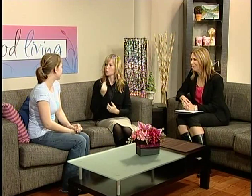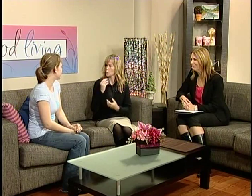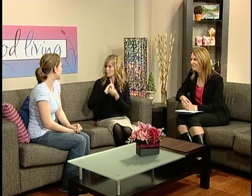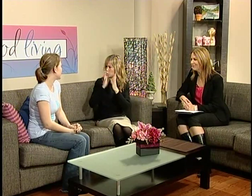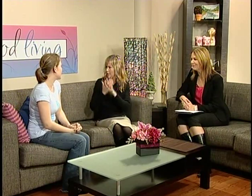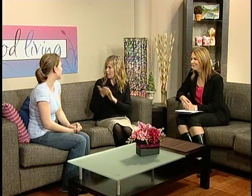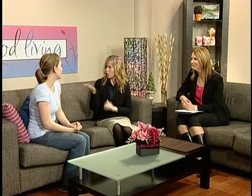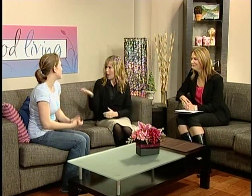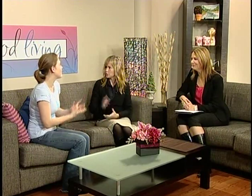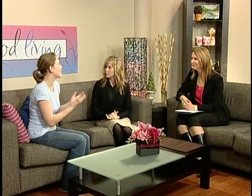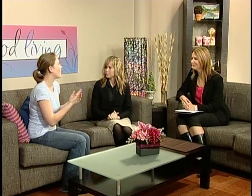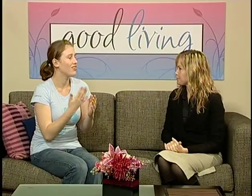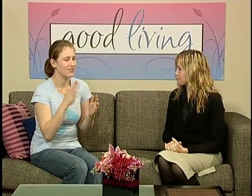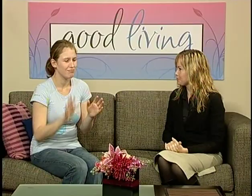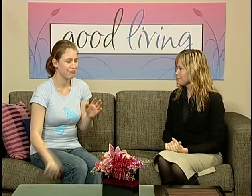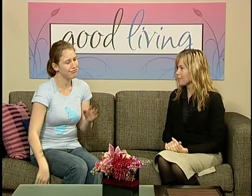for?